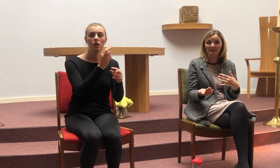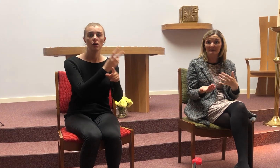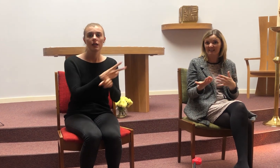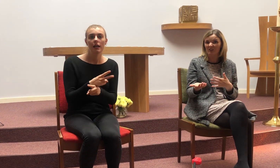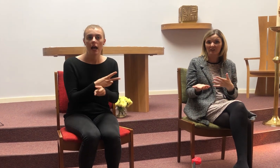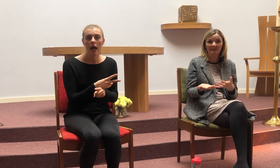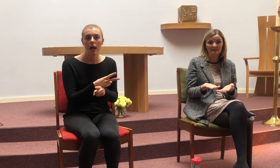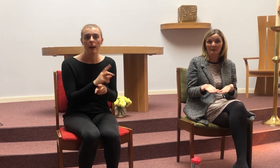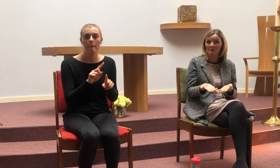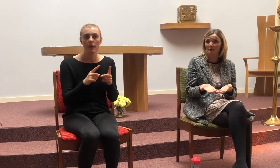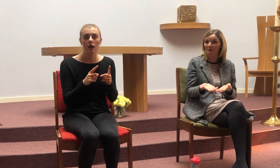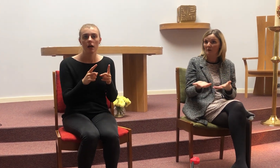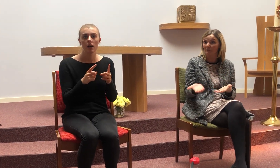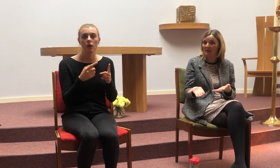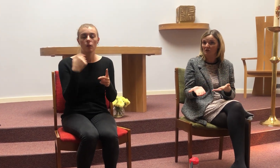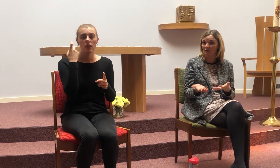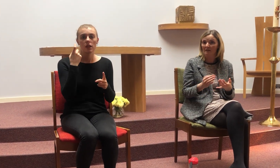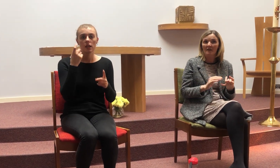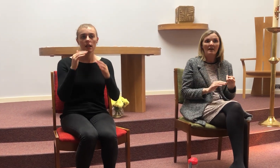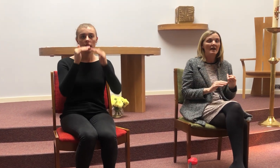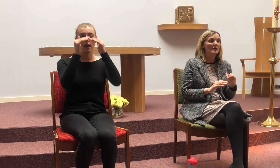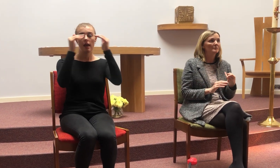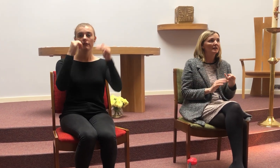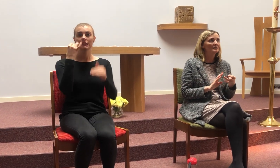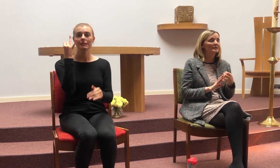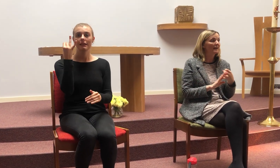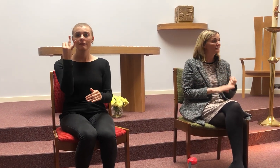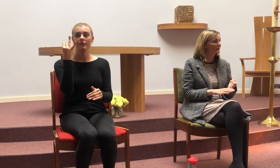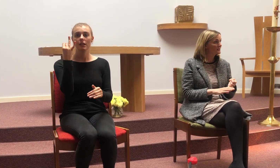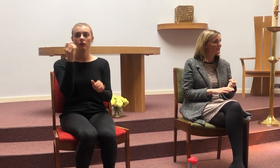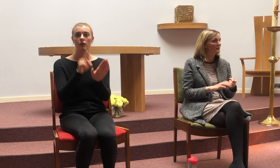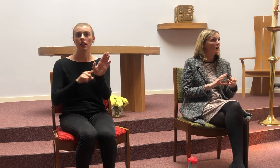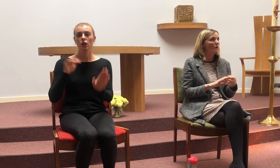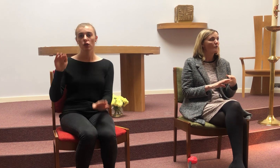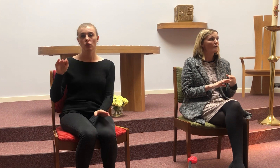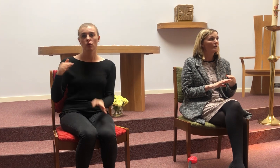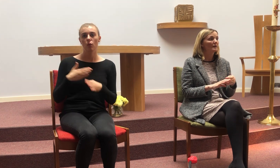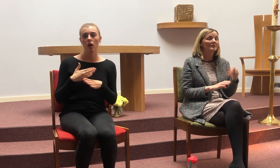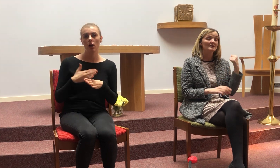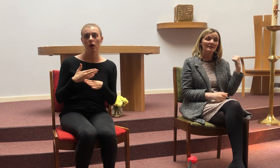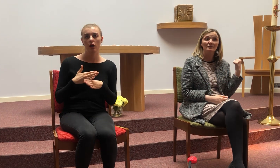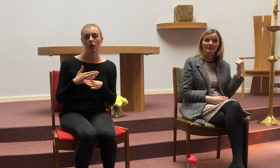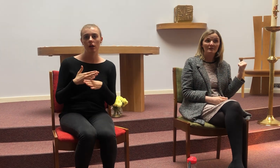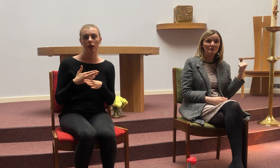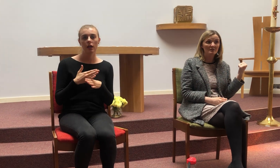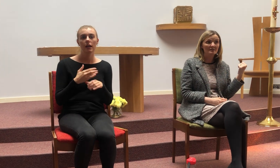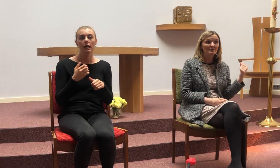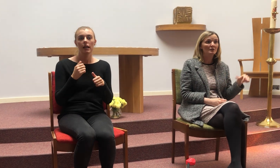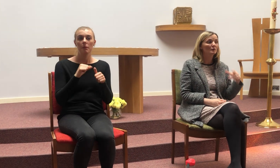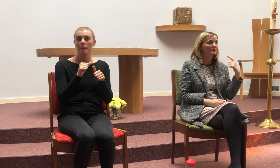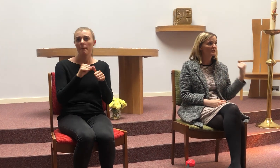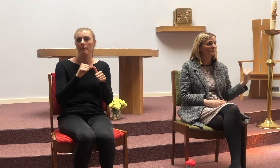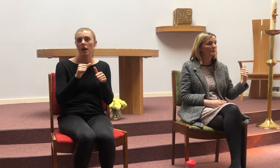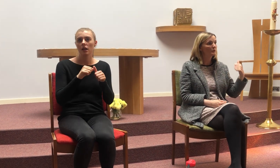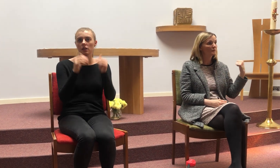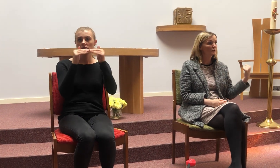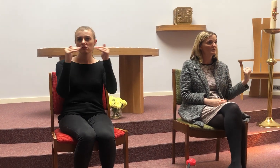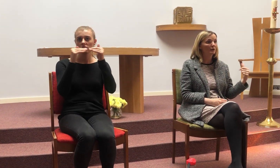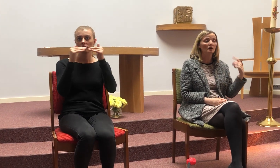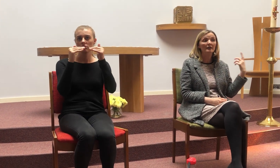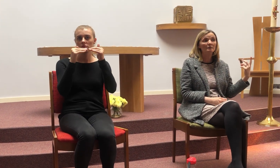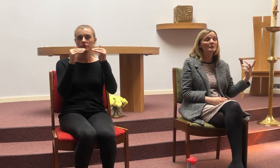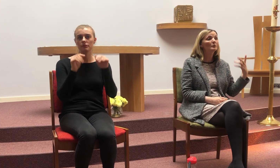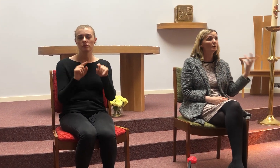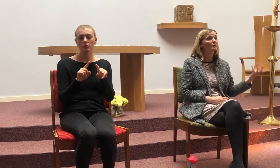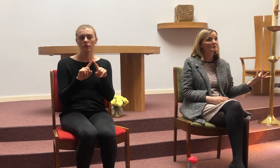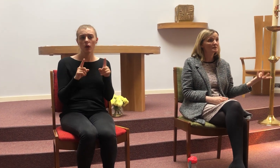youth work is actually an acceptable qualification. Things like advocacy, or the Centre for Deaf Studies, you know, if there's deaf people who've studied